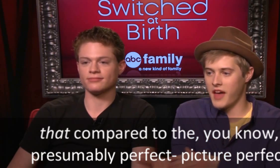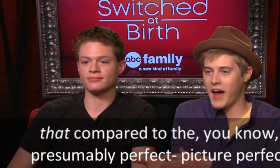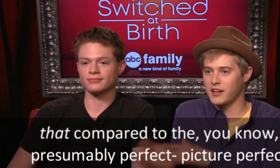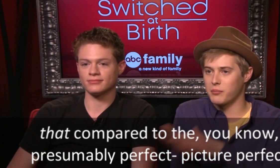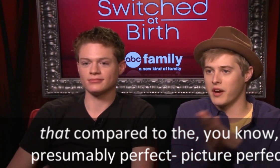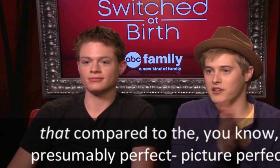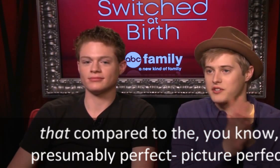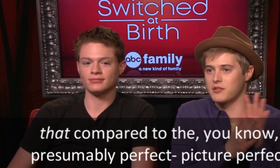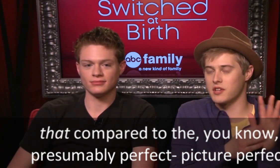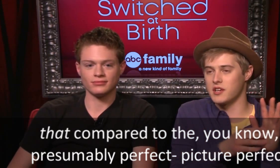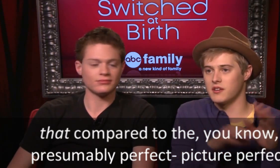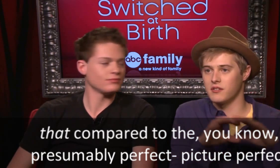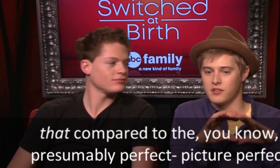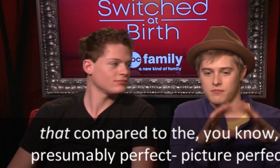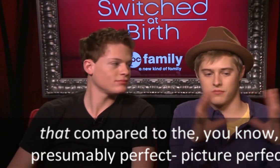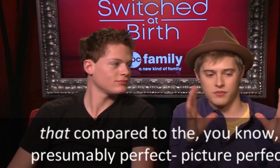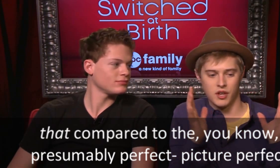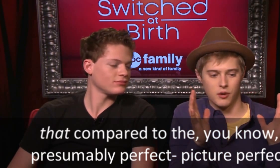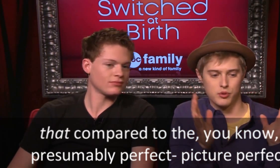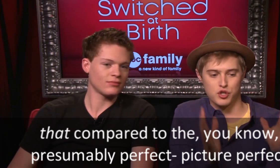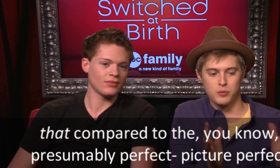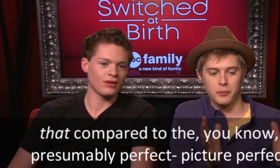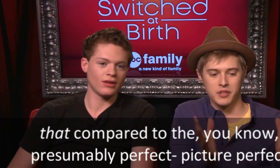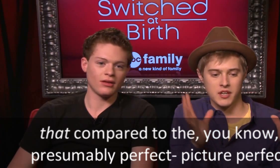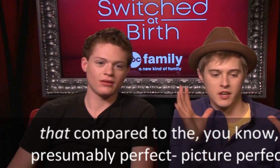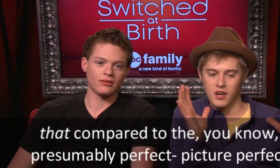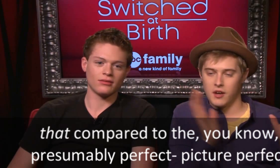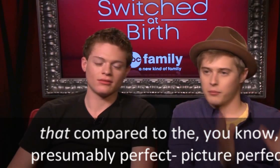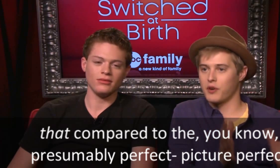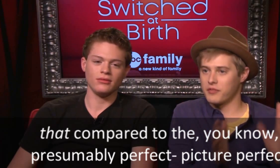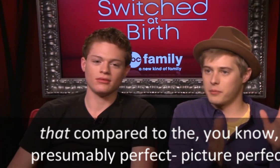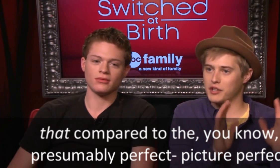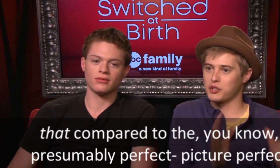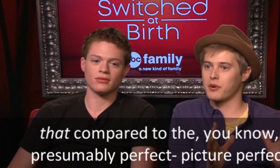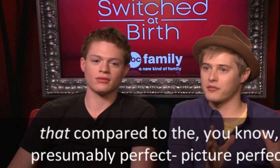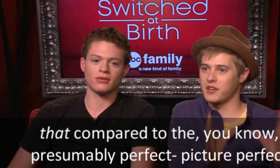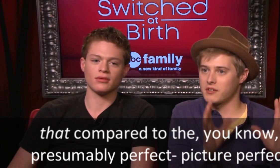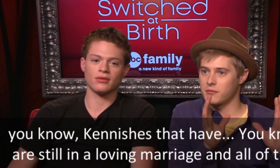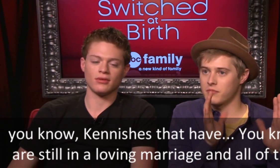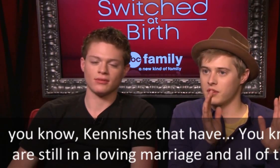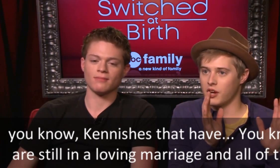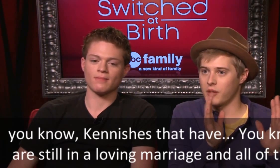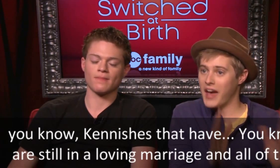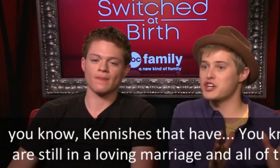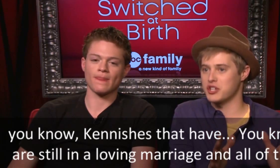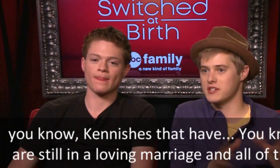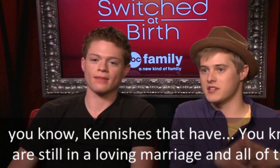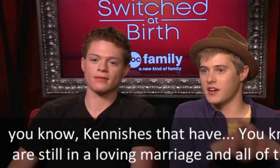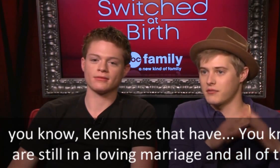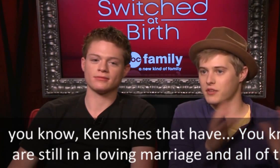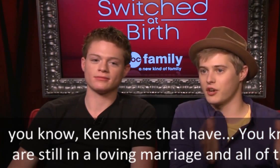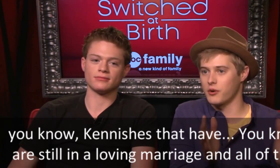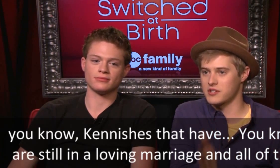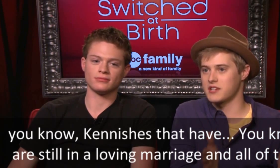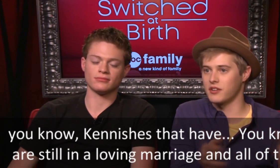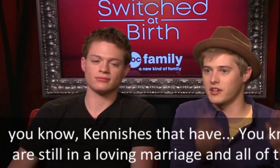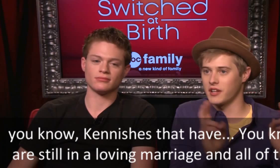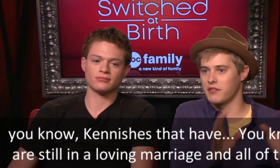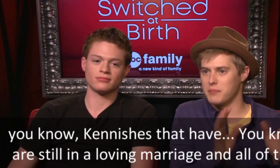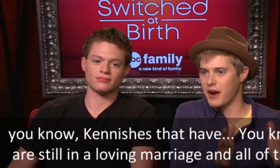that compared to the, you know, presumably picture perfect, you know, Kenishes that have, you know, are still in a loving